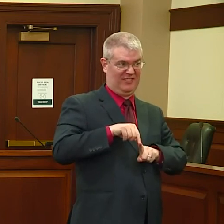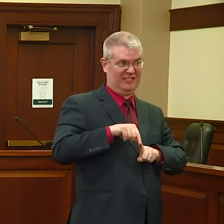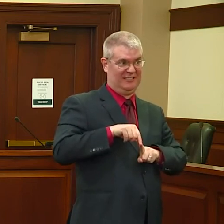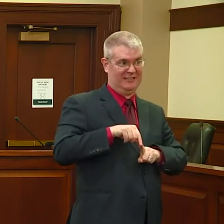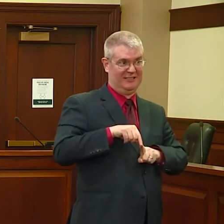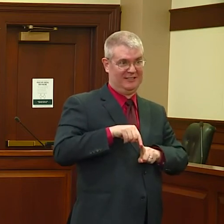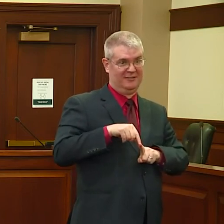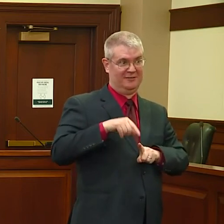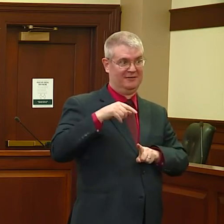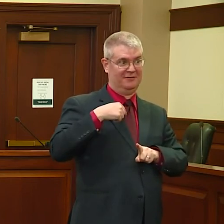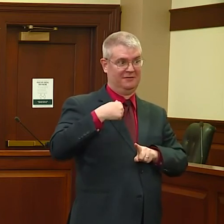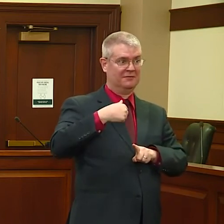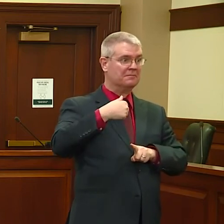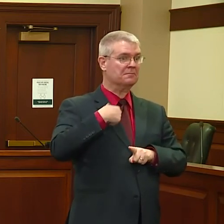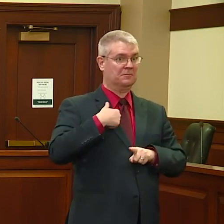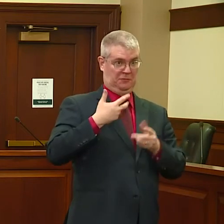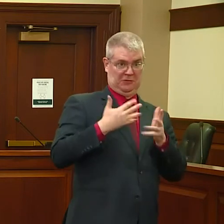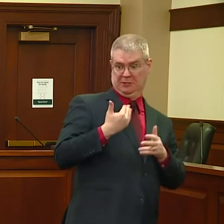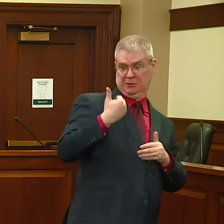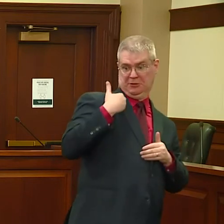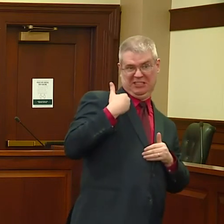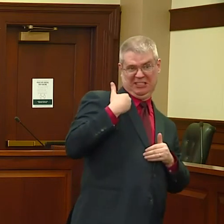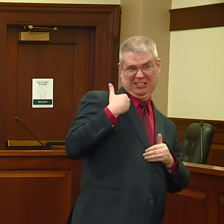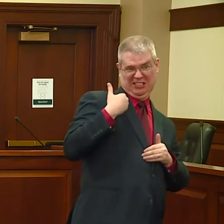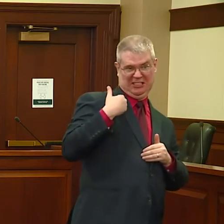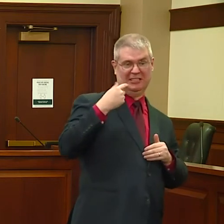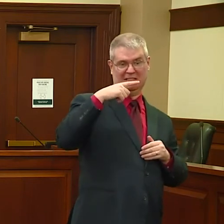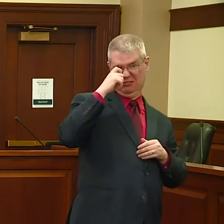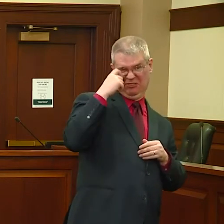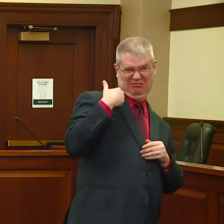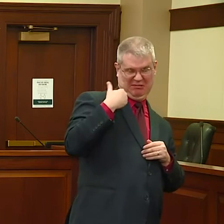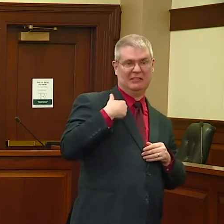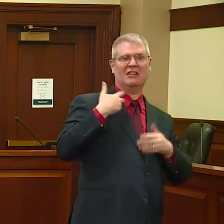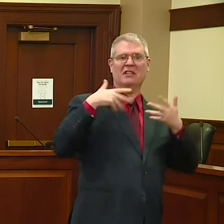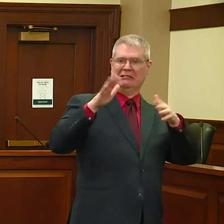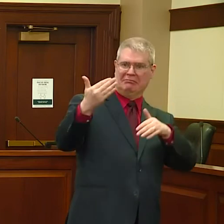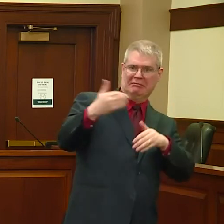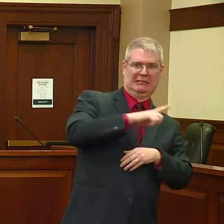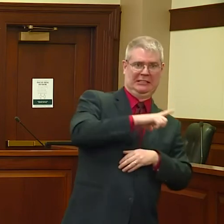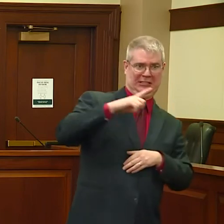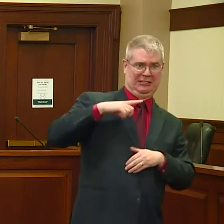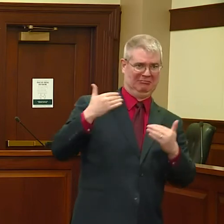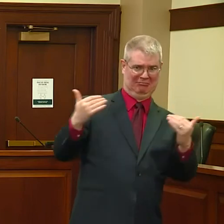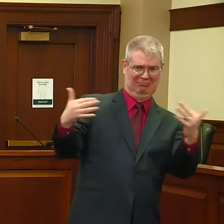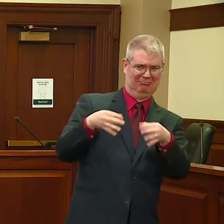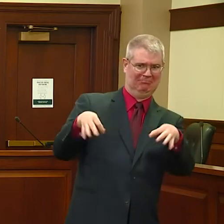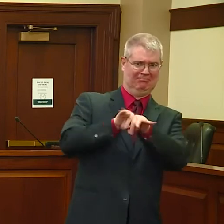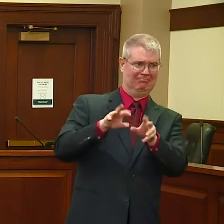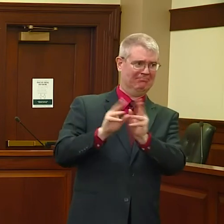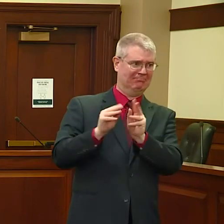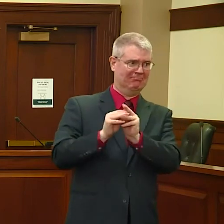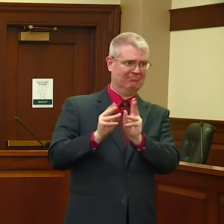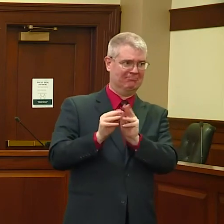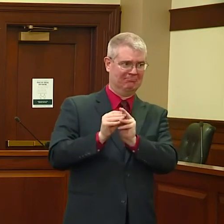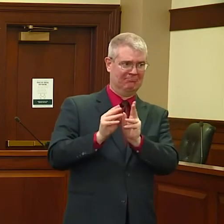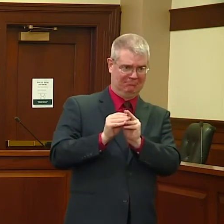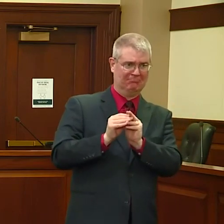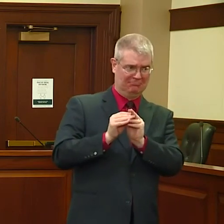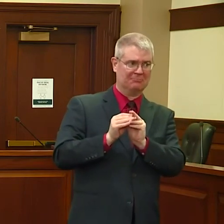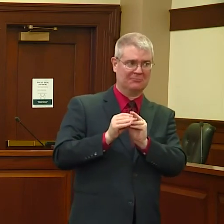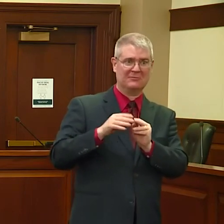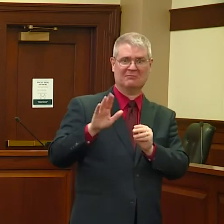procedure in Idaho. It's been around for a long time. It's been expanded a lot this last year, and anybody that is at all health